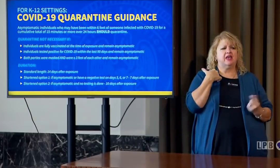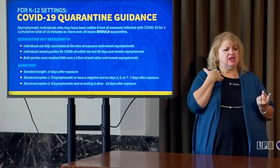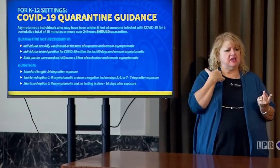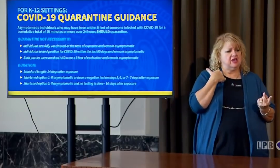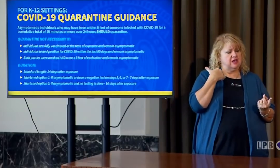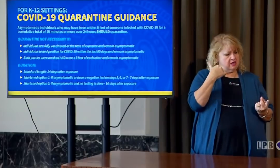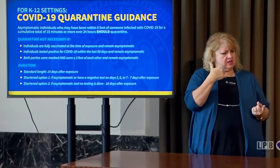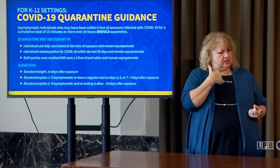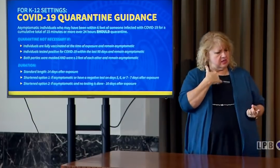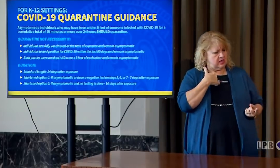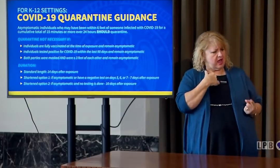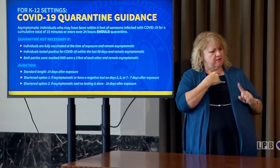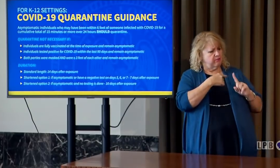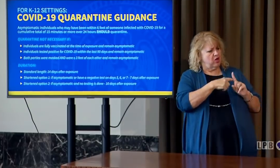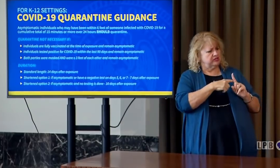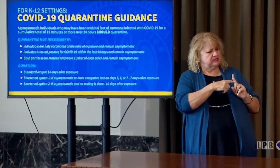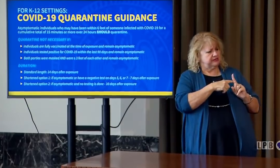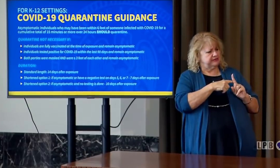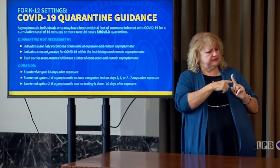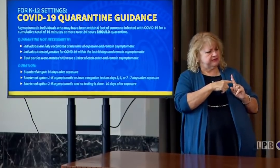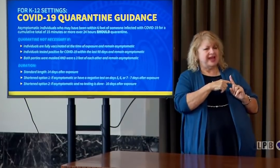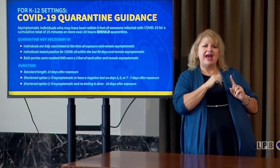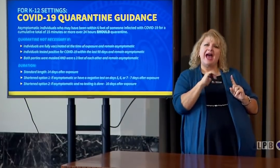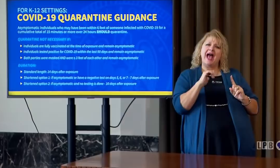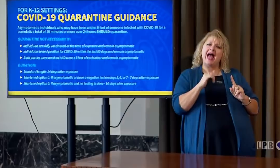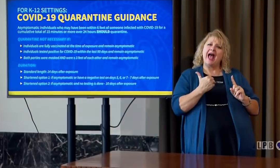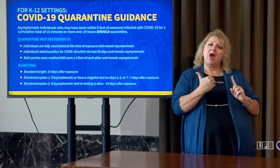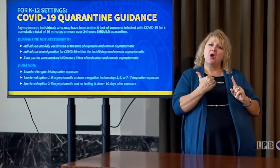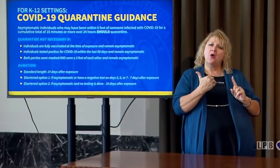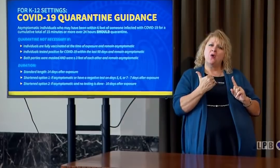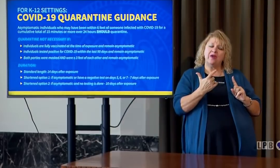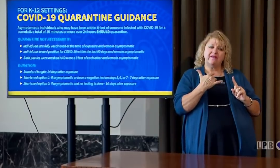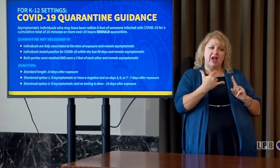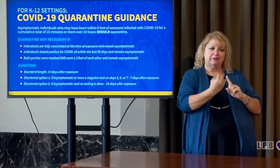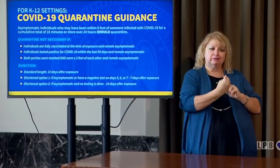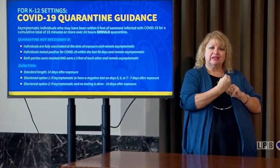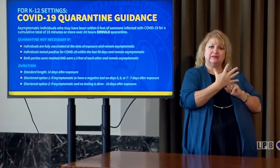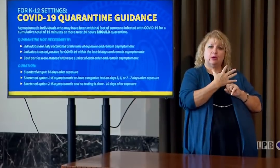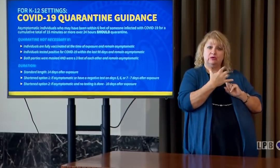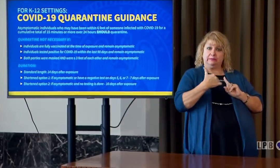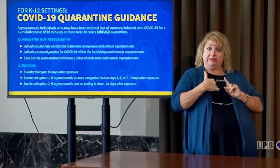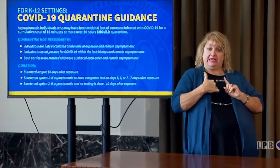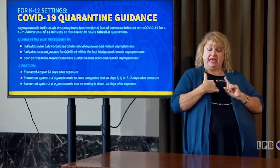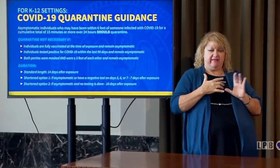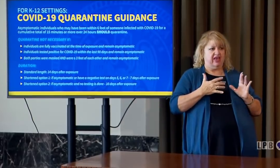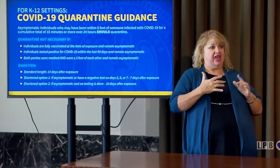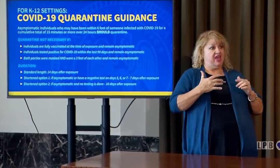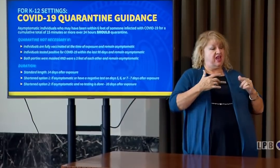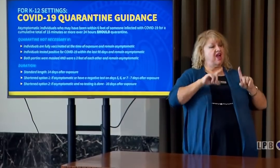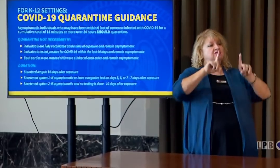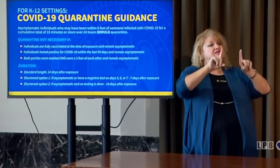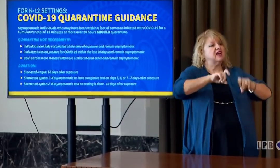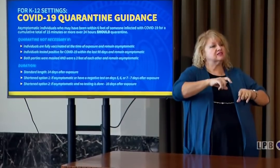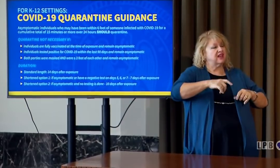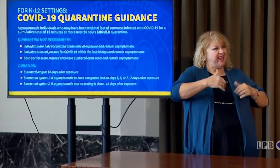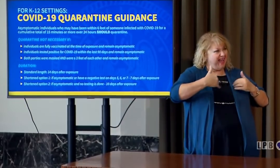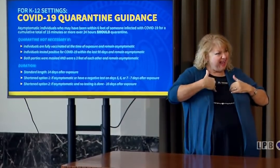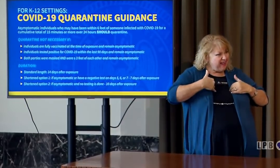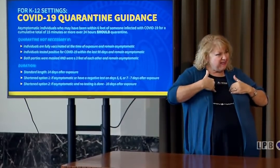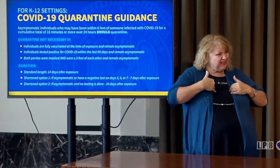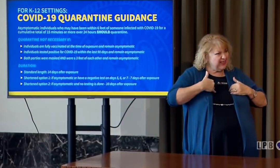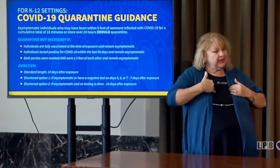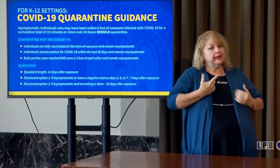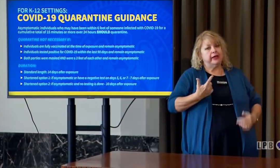I was exposed, the only way I can keep those around me safe is if I quarantine and take myself out of the picture